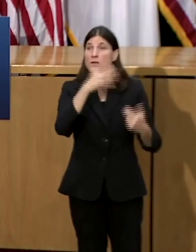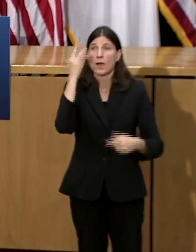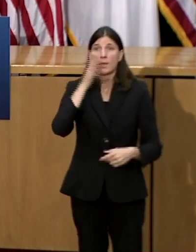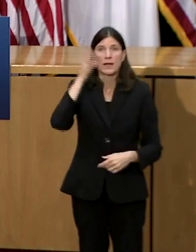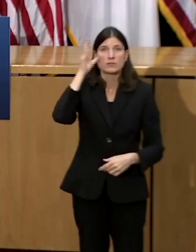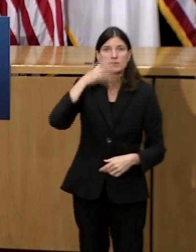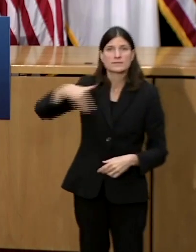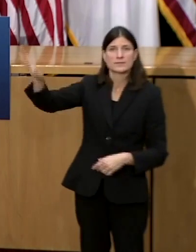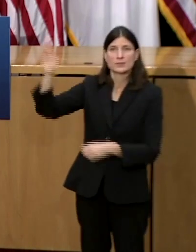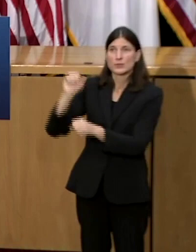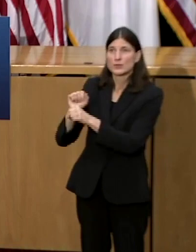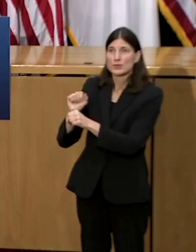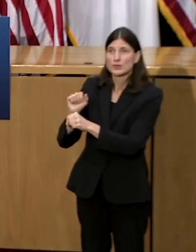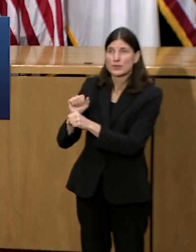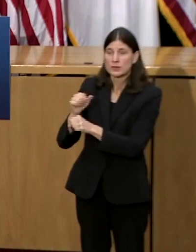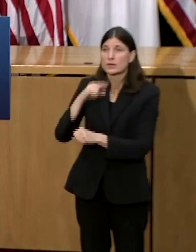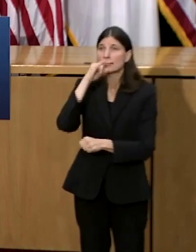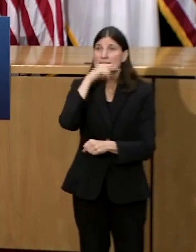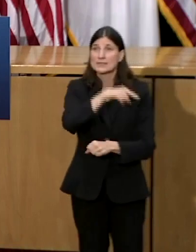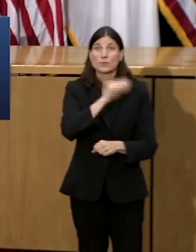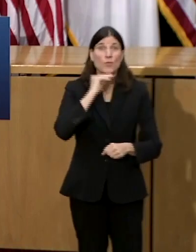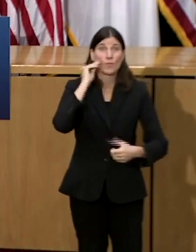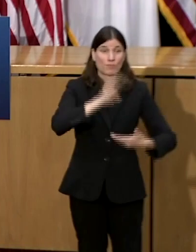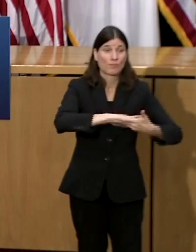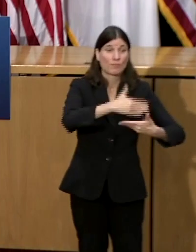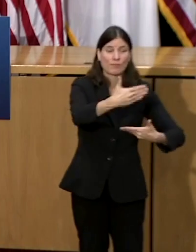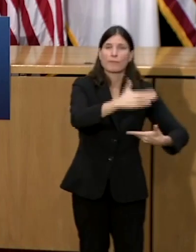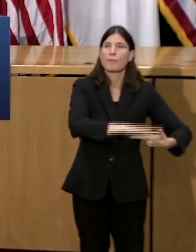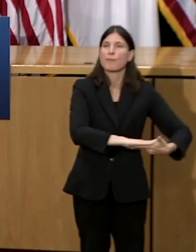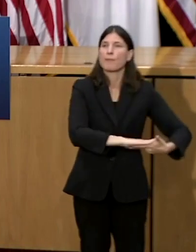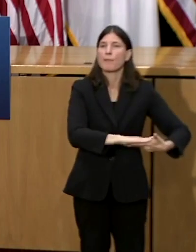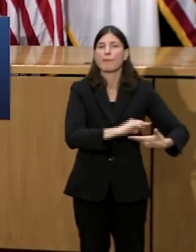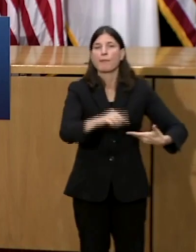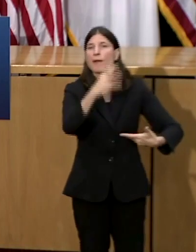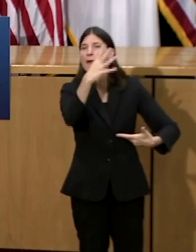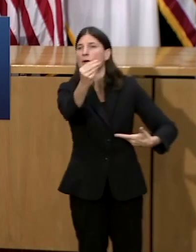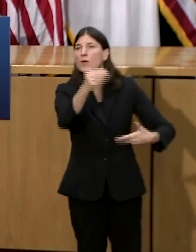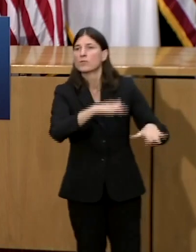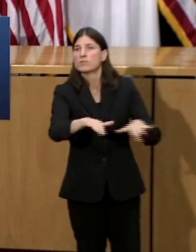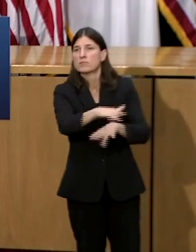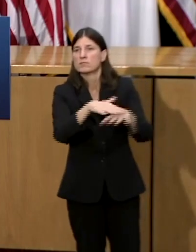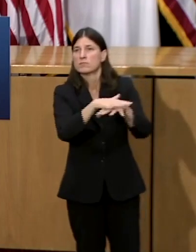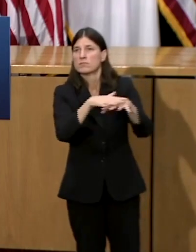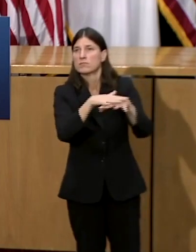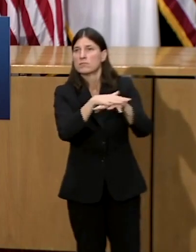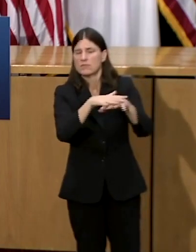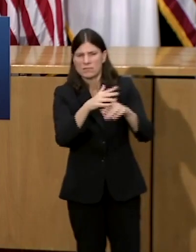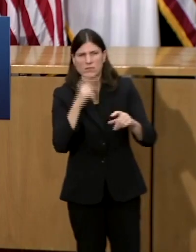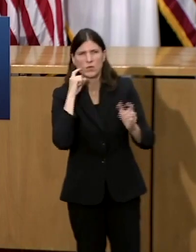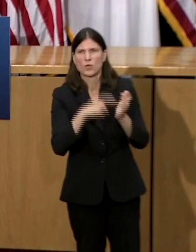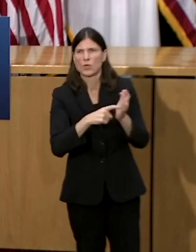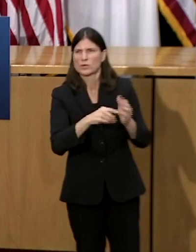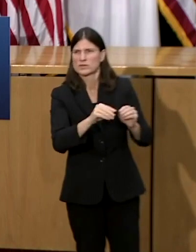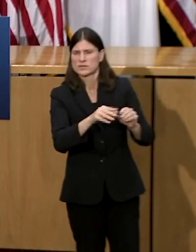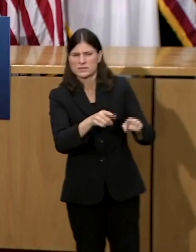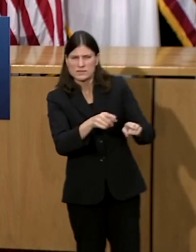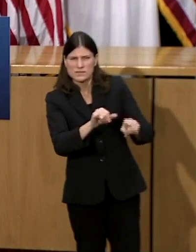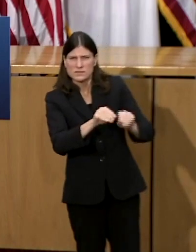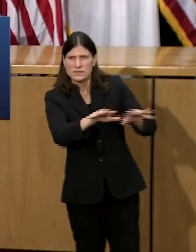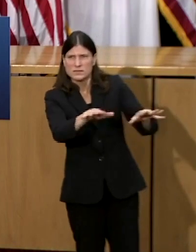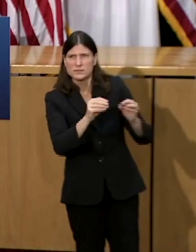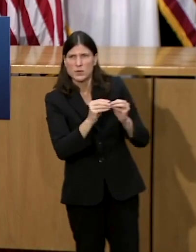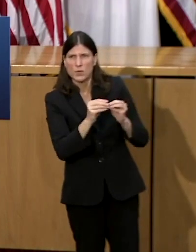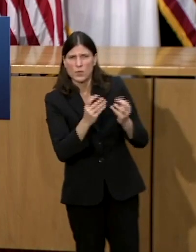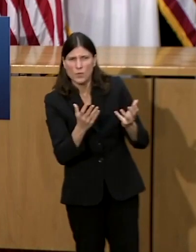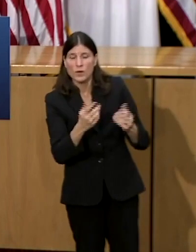children, students with disabilities, and other high-need children who desperately need access to support services and daily routines that